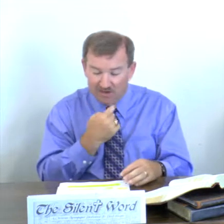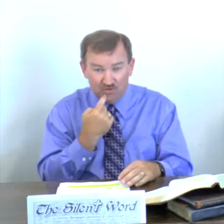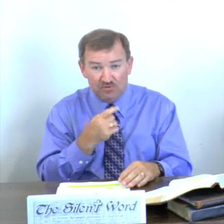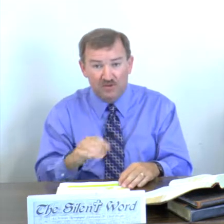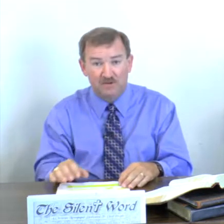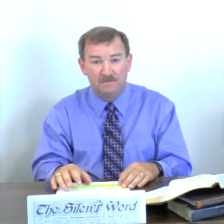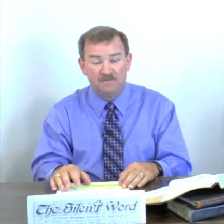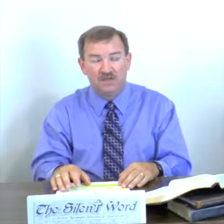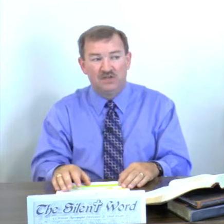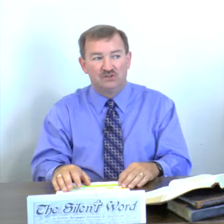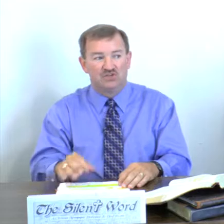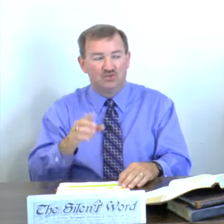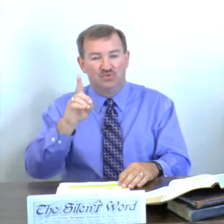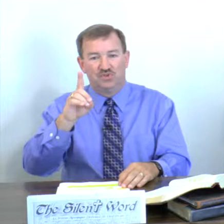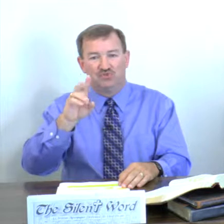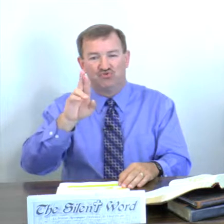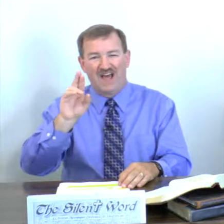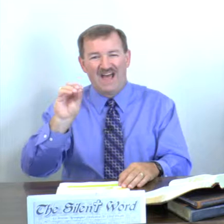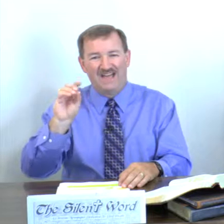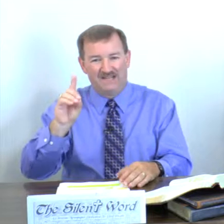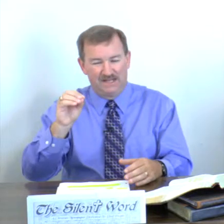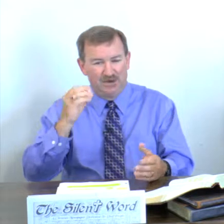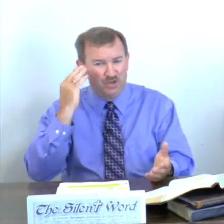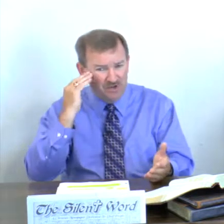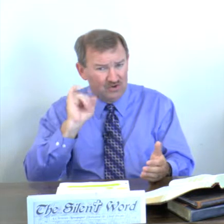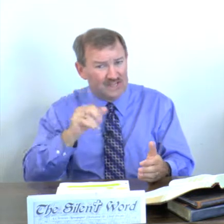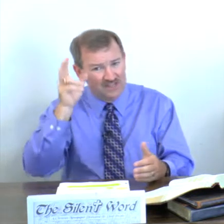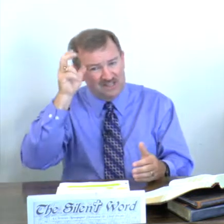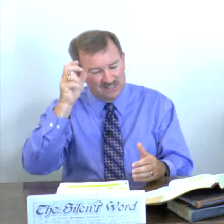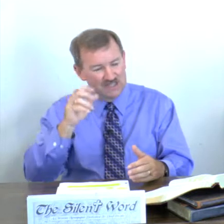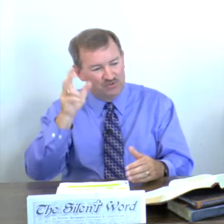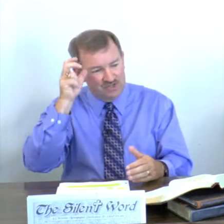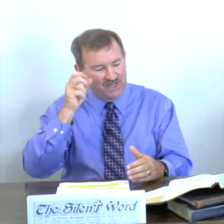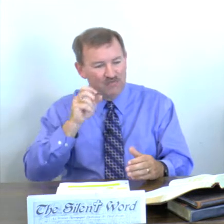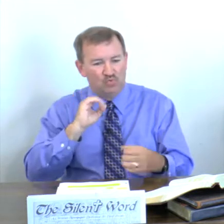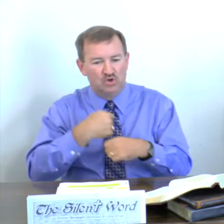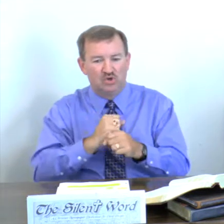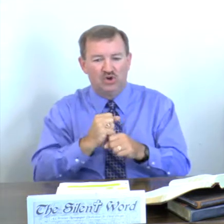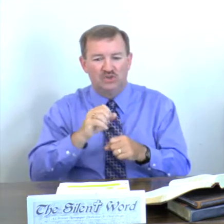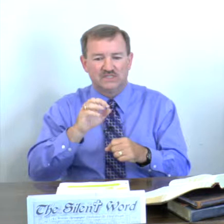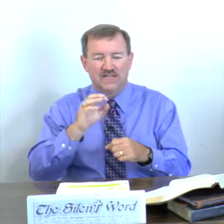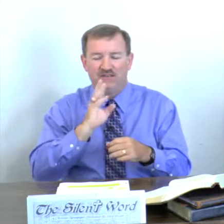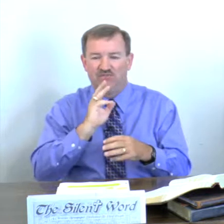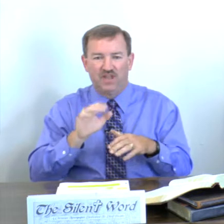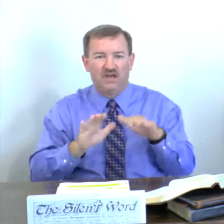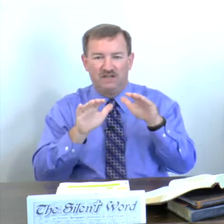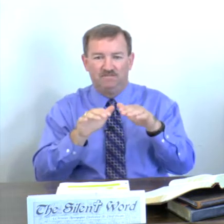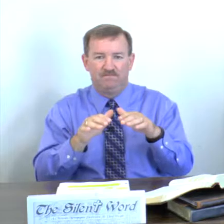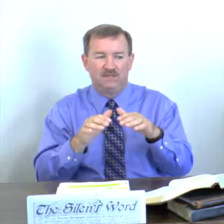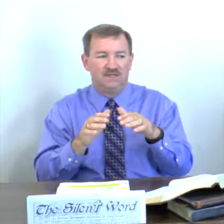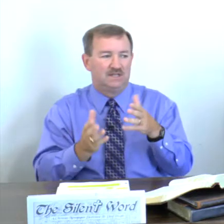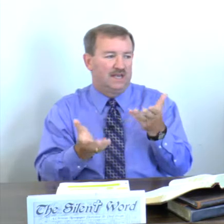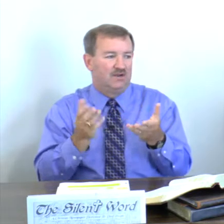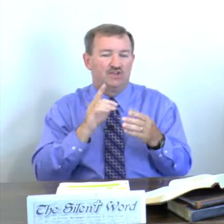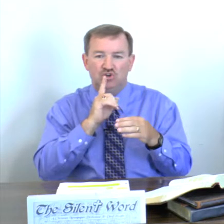mouth." So the dragon, and we know, again, that's the devil. The devil will cause a flood. Now, it could